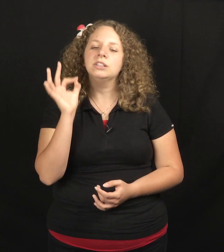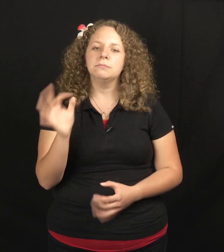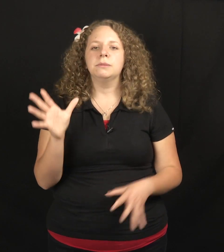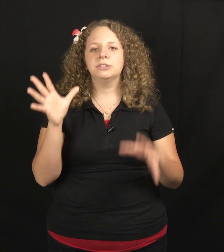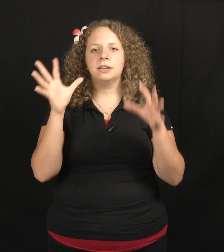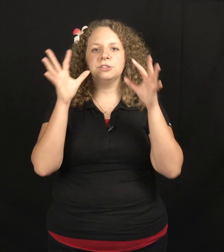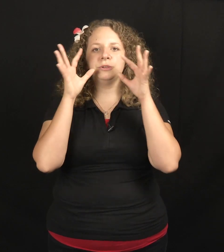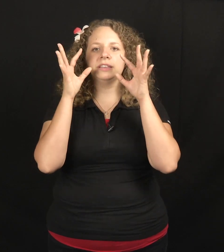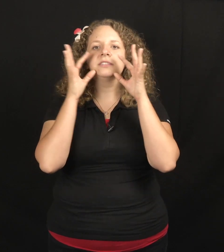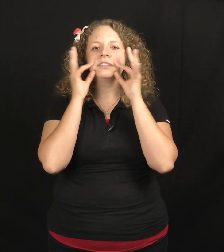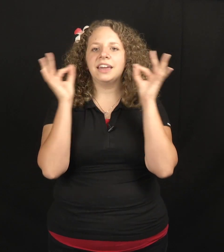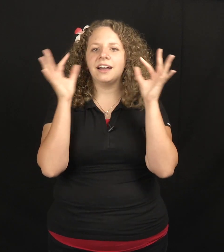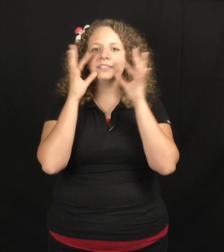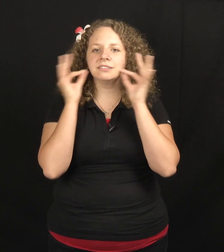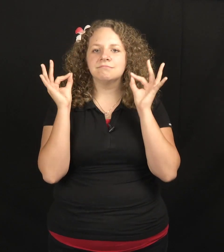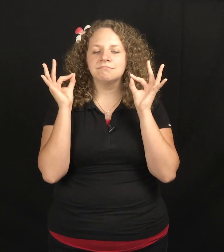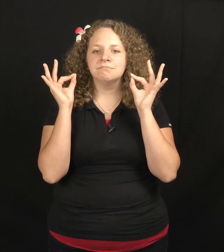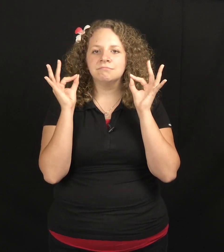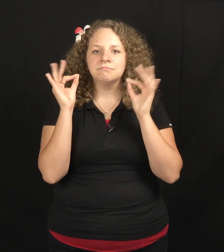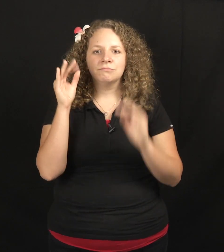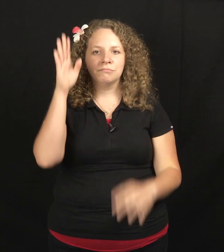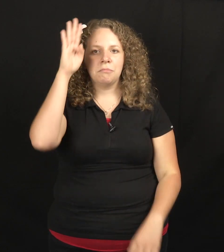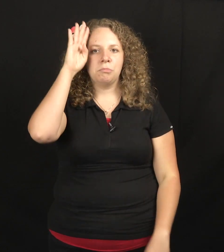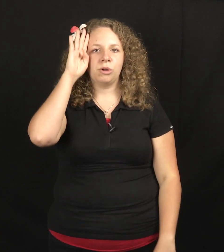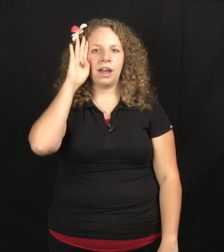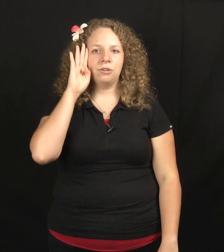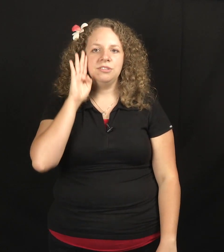people sign it with two hands, cat. Brown,